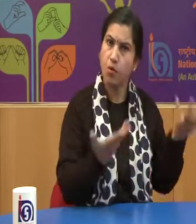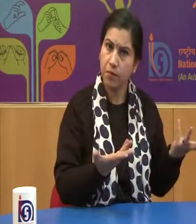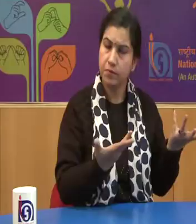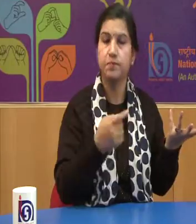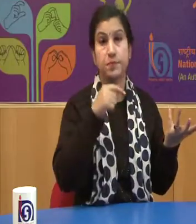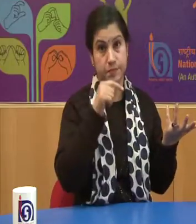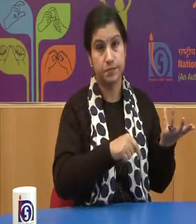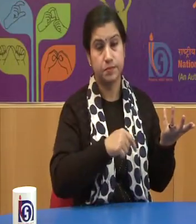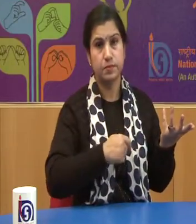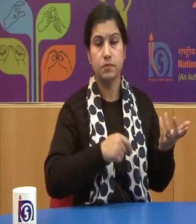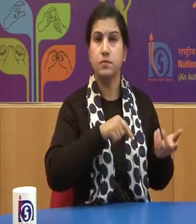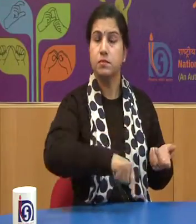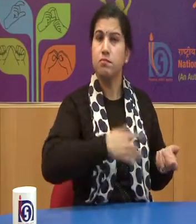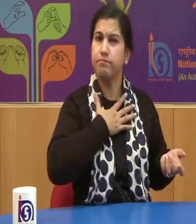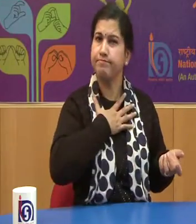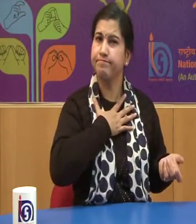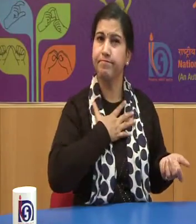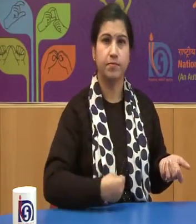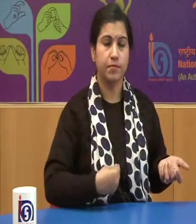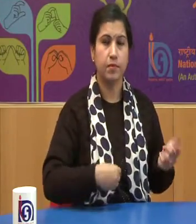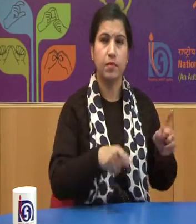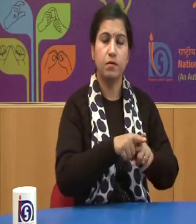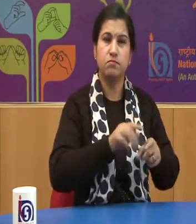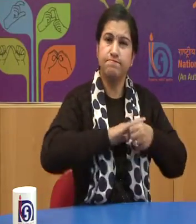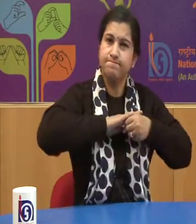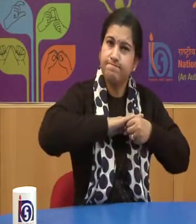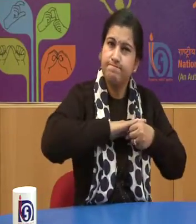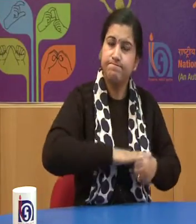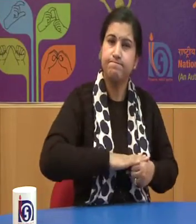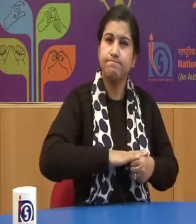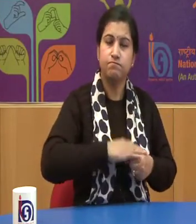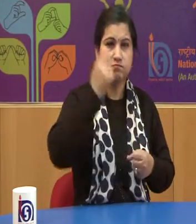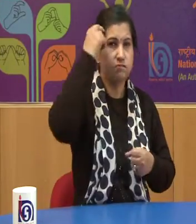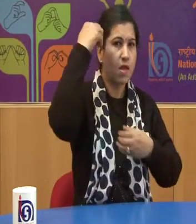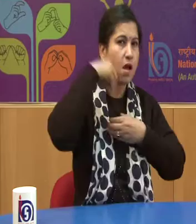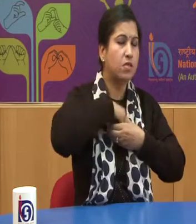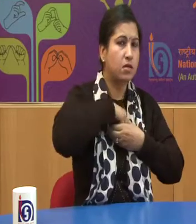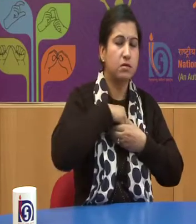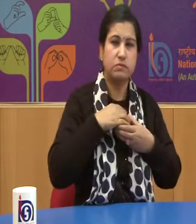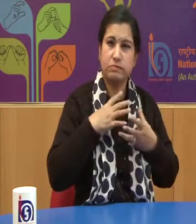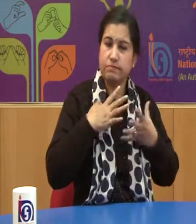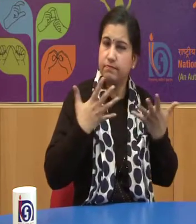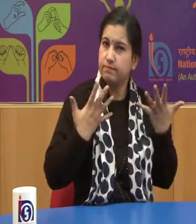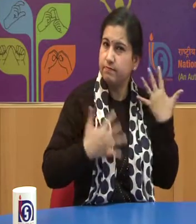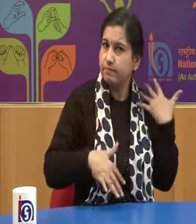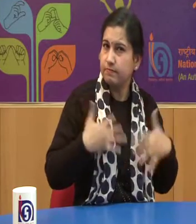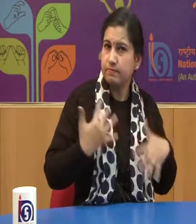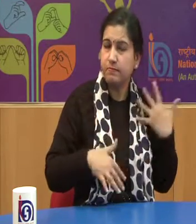And this unhappiness and frustration inside them, this led